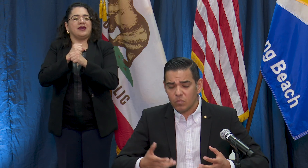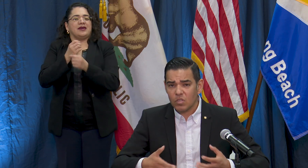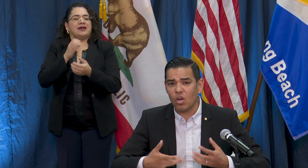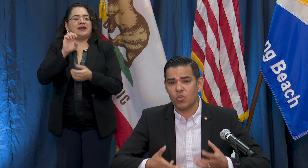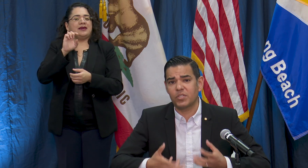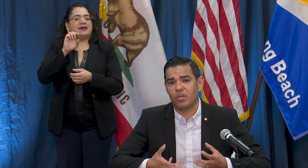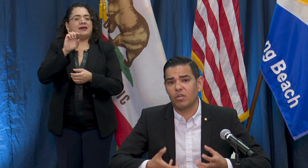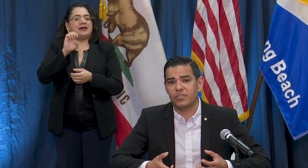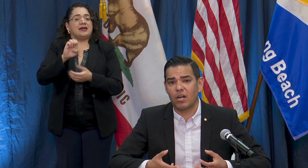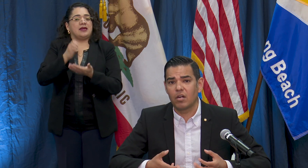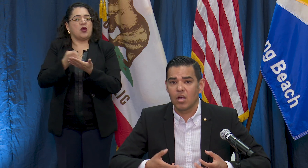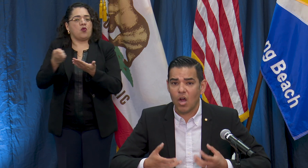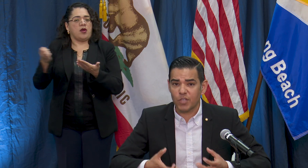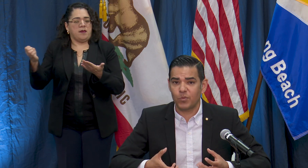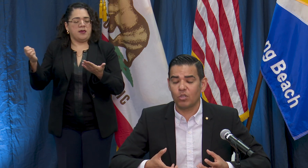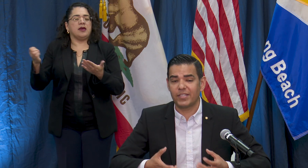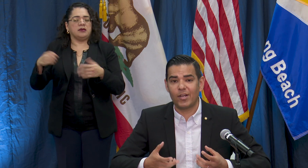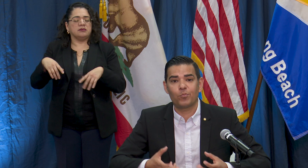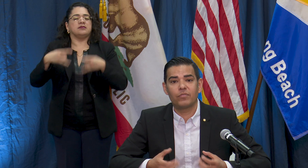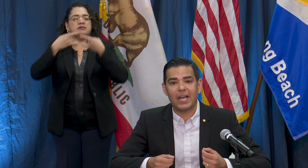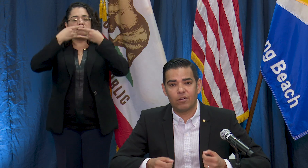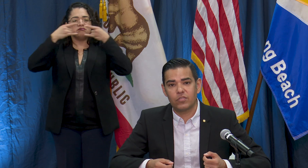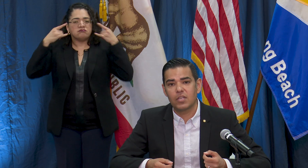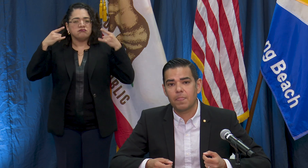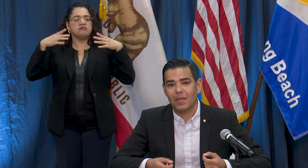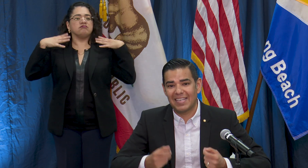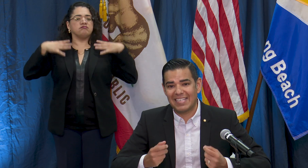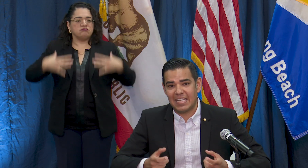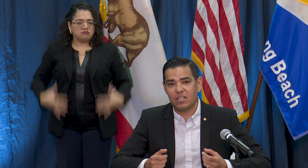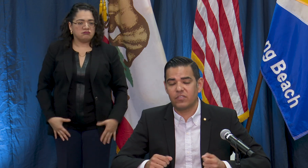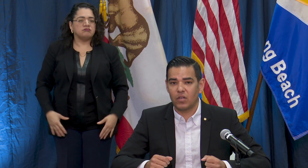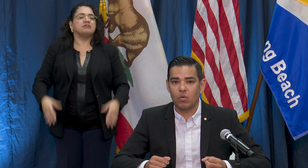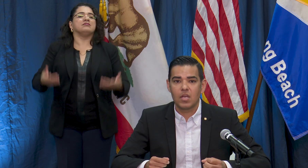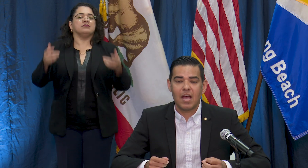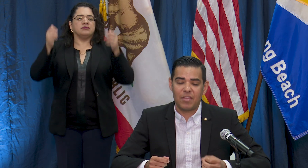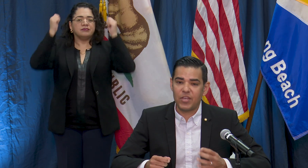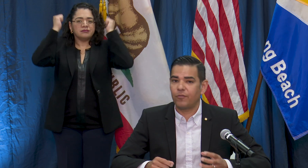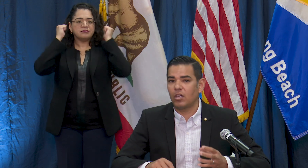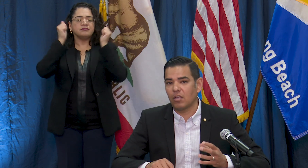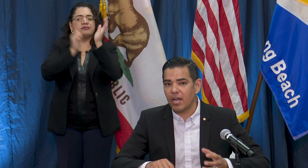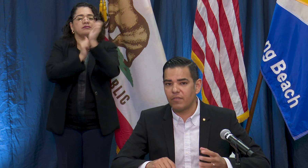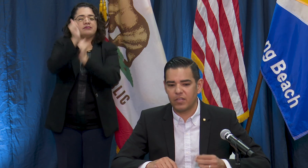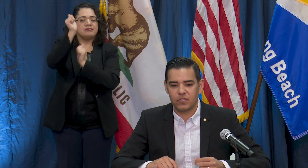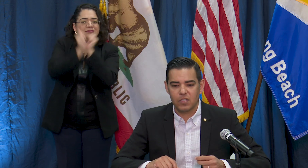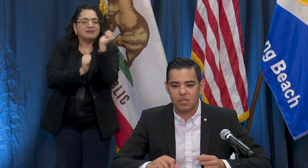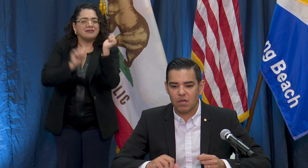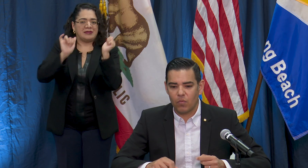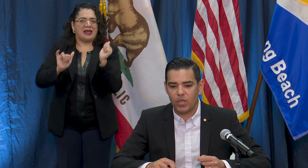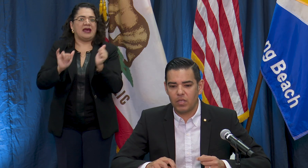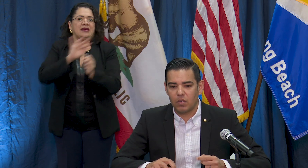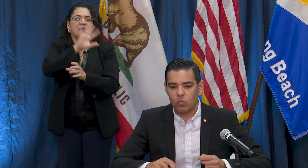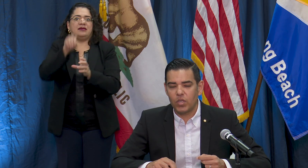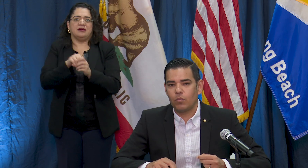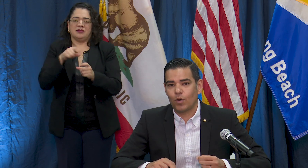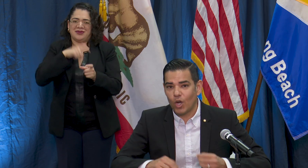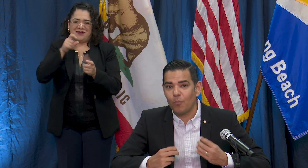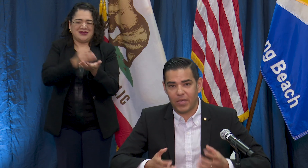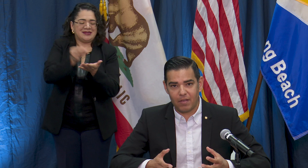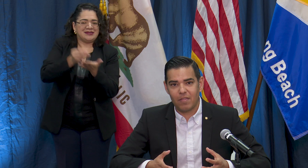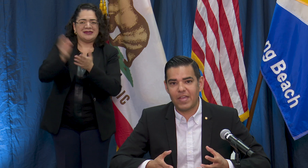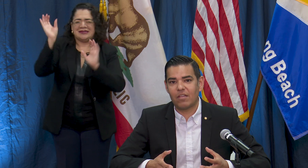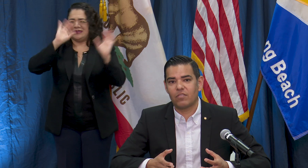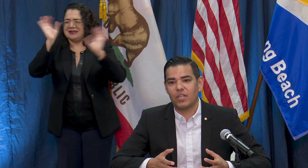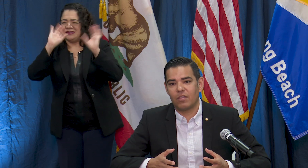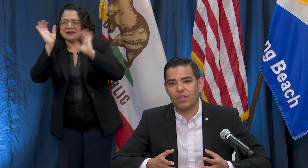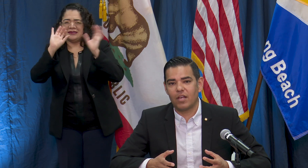and other materials that our hospitals and health providers need. And so I think for a lot of us, we were